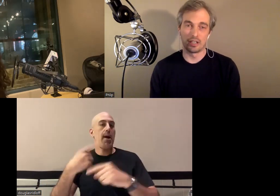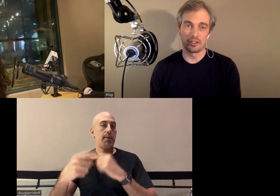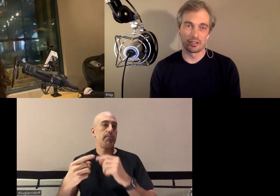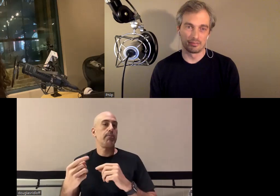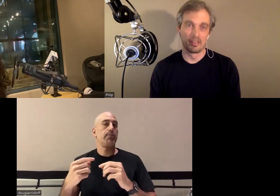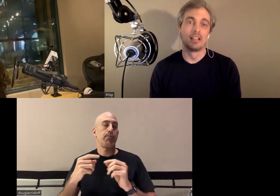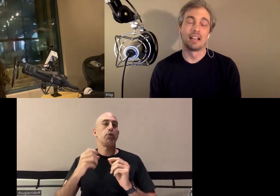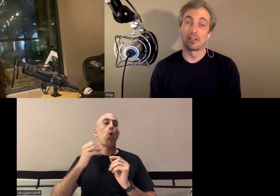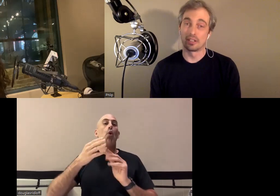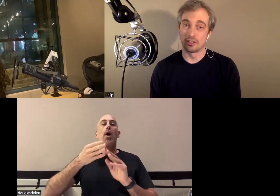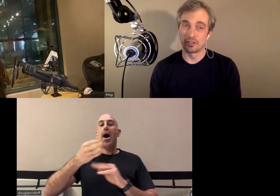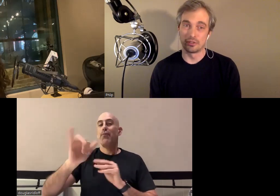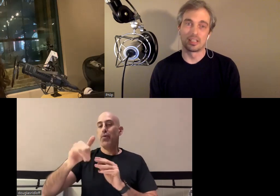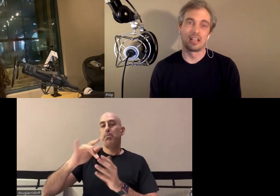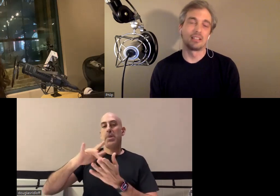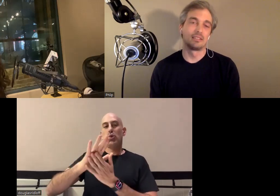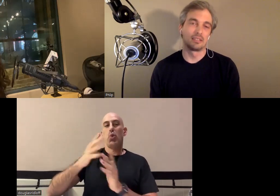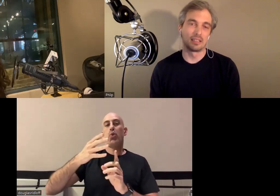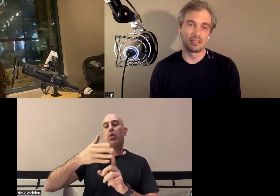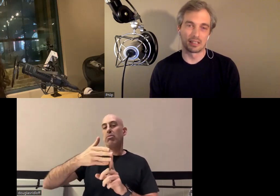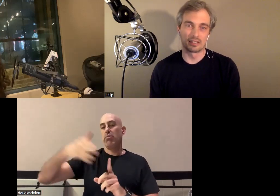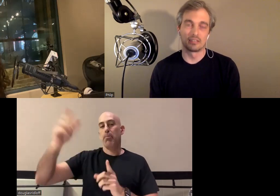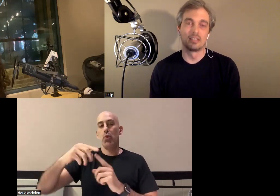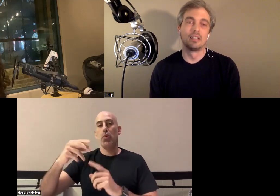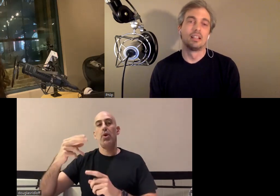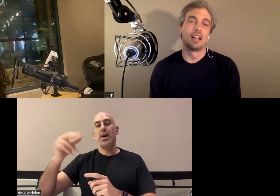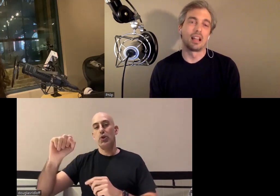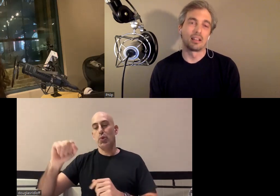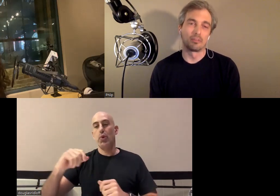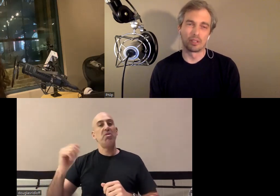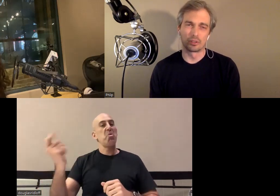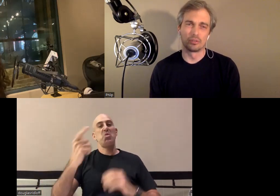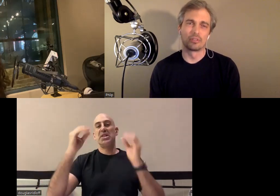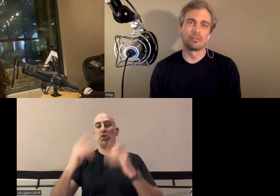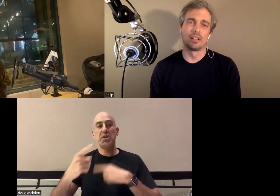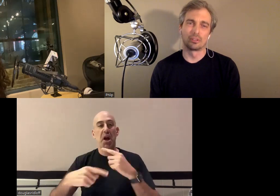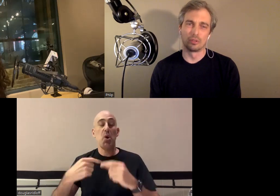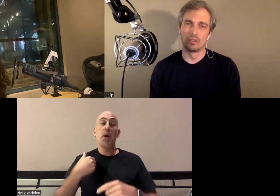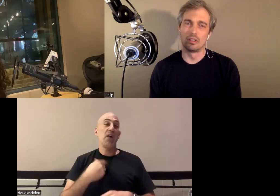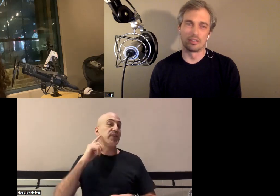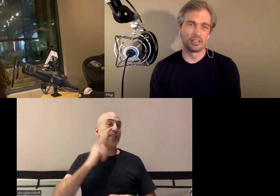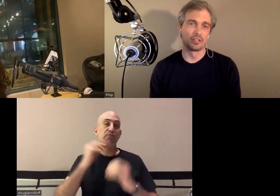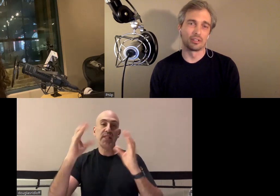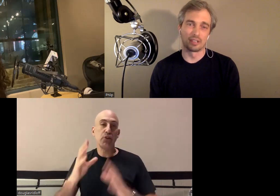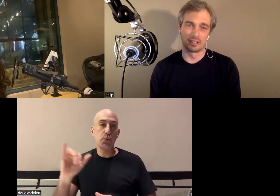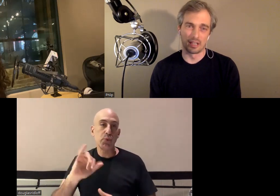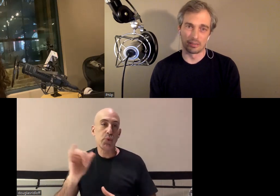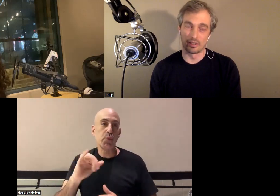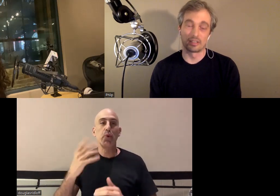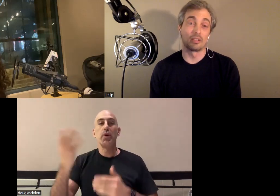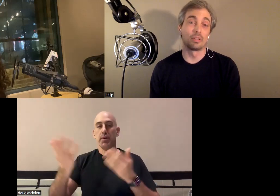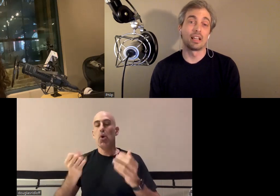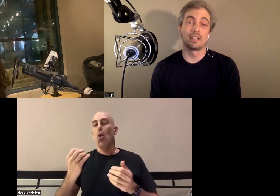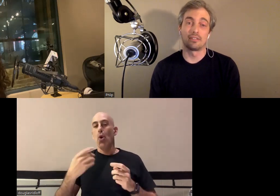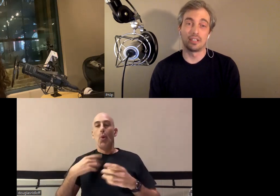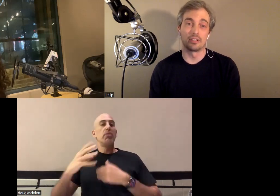Times have changed. Now the teachers do sign at Lexington. And from middle school through high school, all the teachers signed